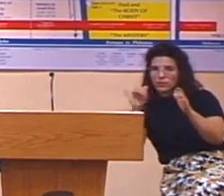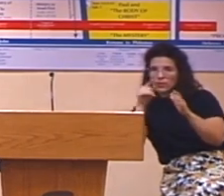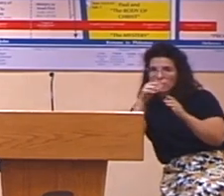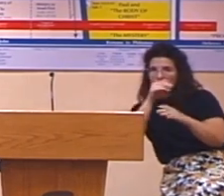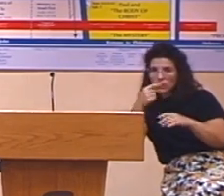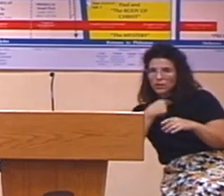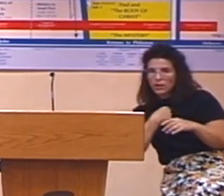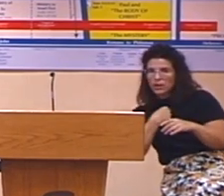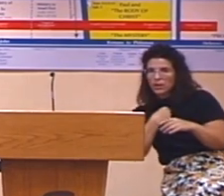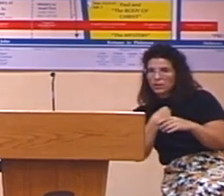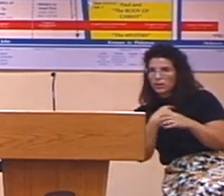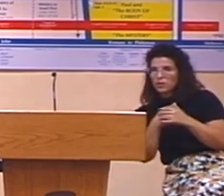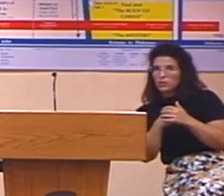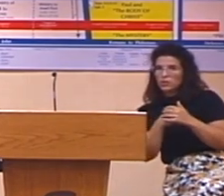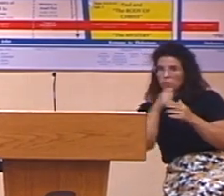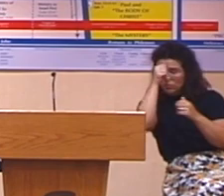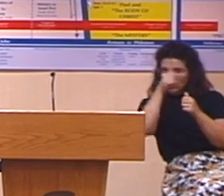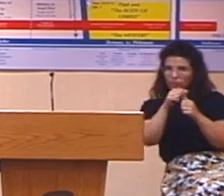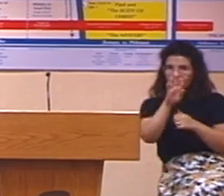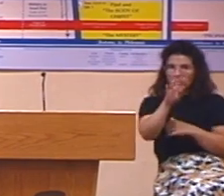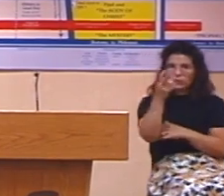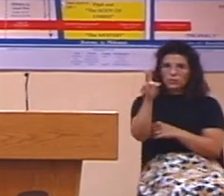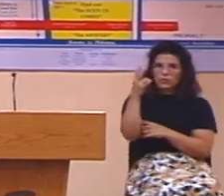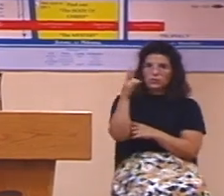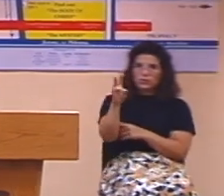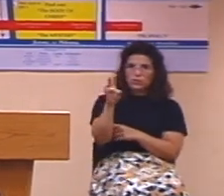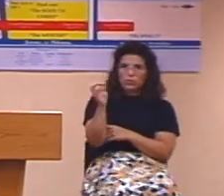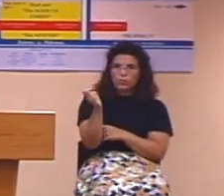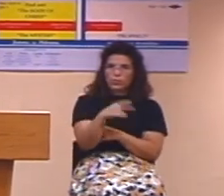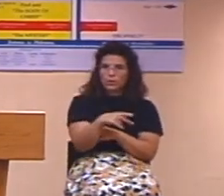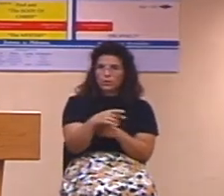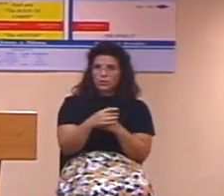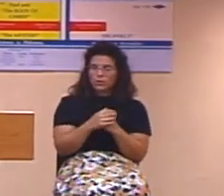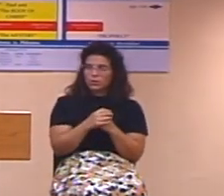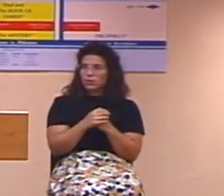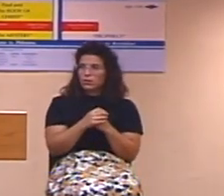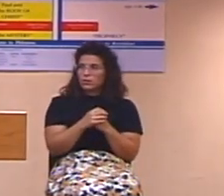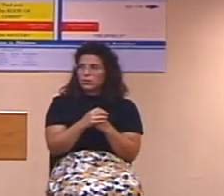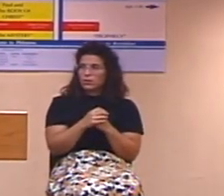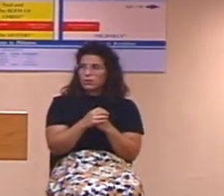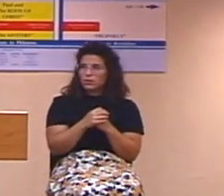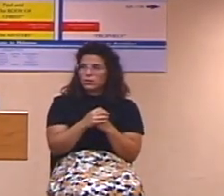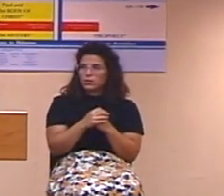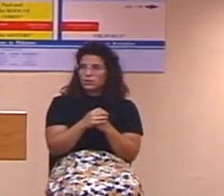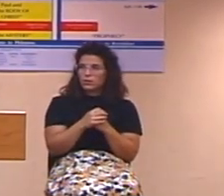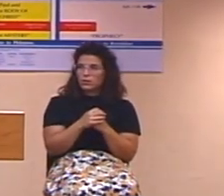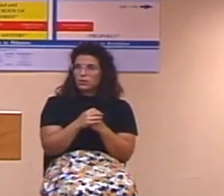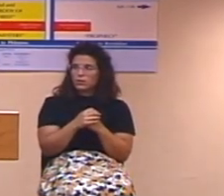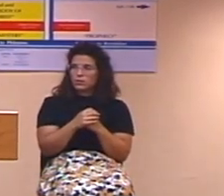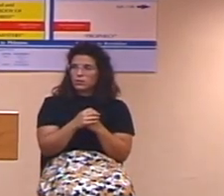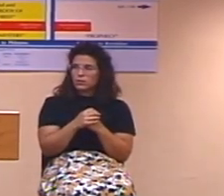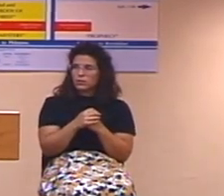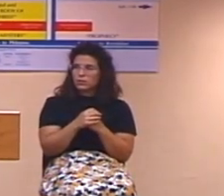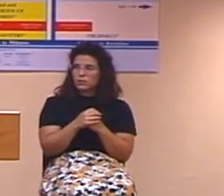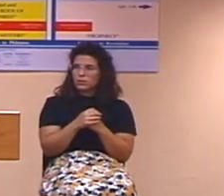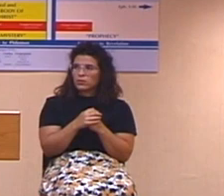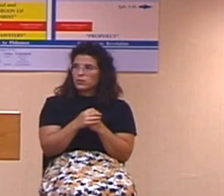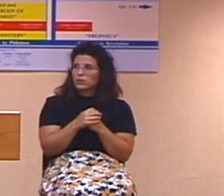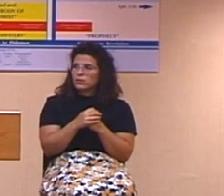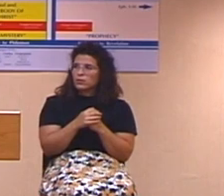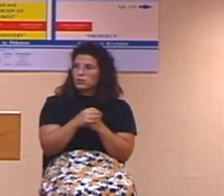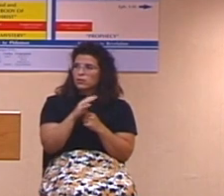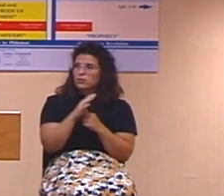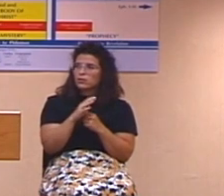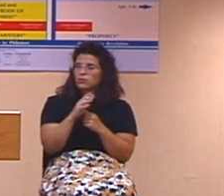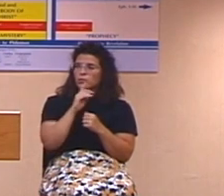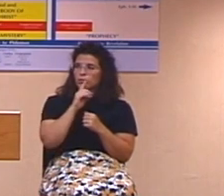and I? Remember 4:17? Go back to 4:17. Come on. Come on, 4:17. Actually, you